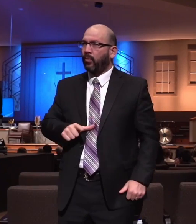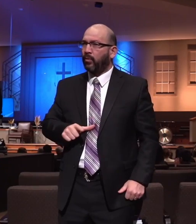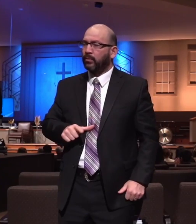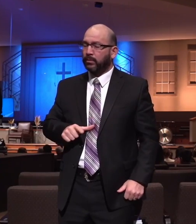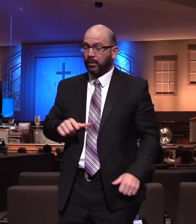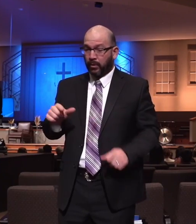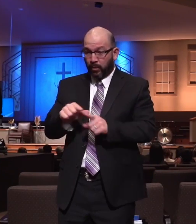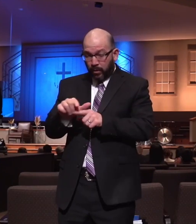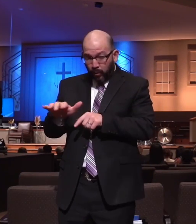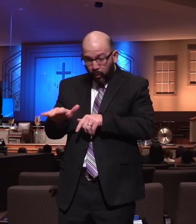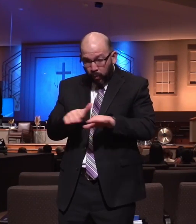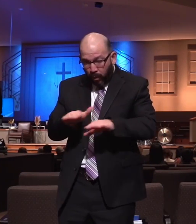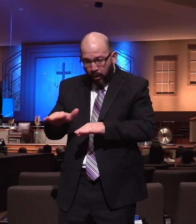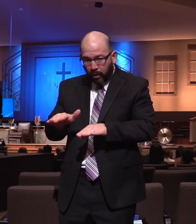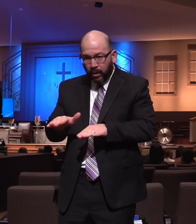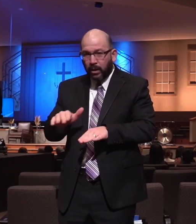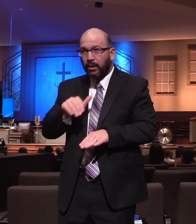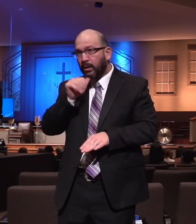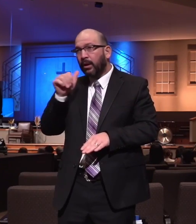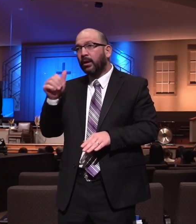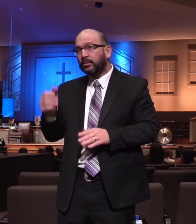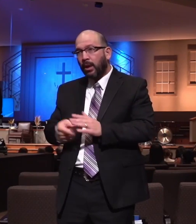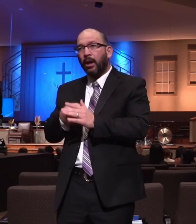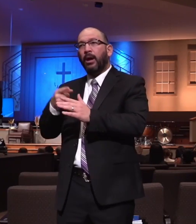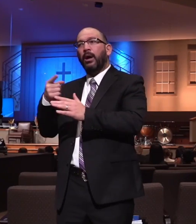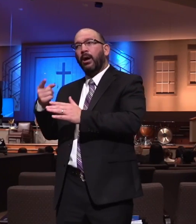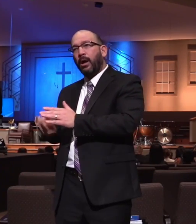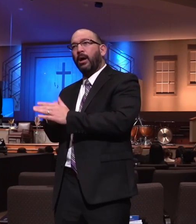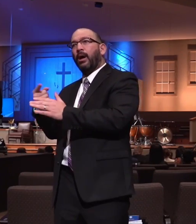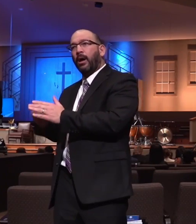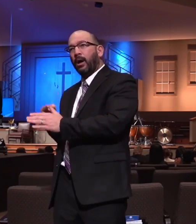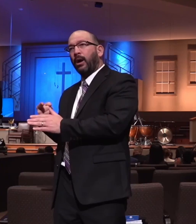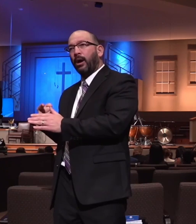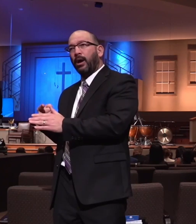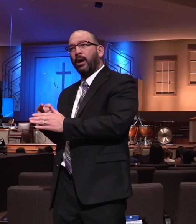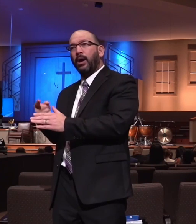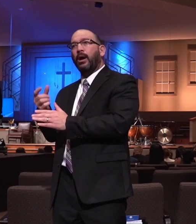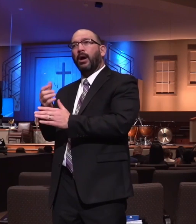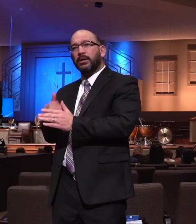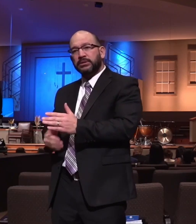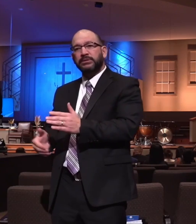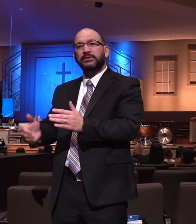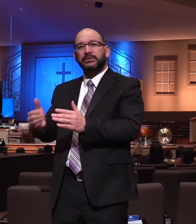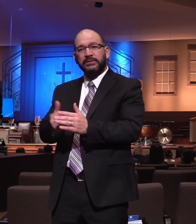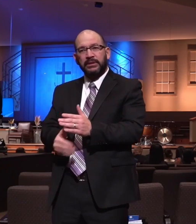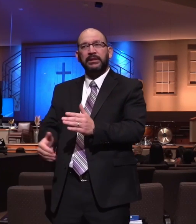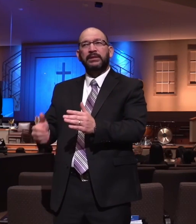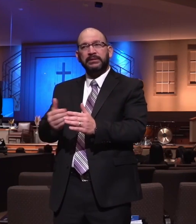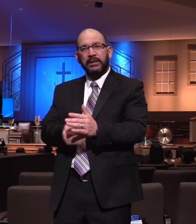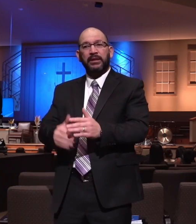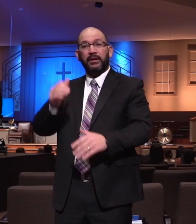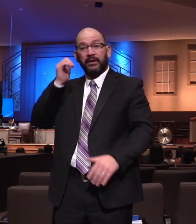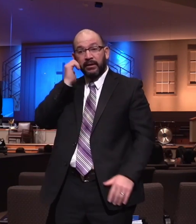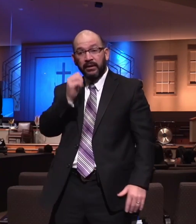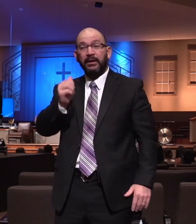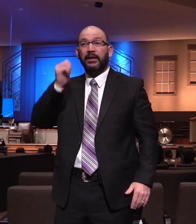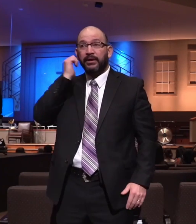just something they put on once in a while, but it was something that meant something to them each and every day. Warren Wiersbe said,